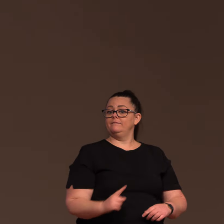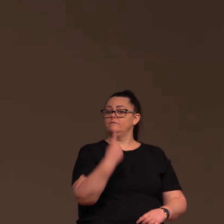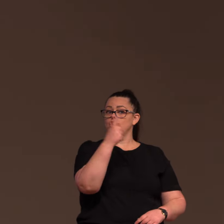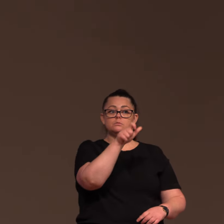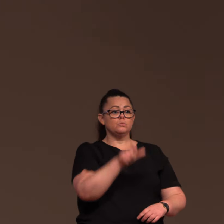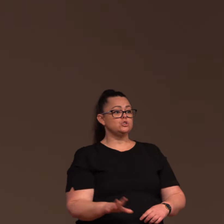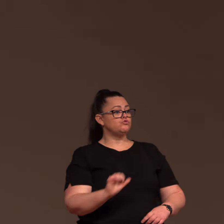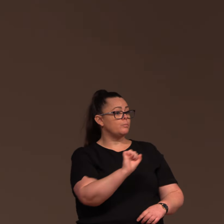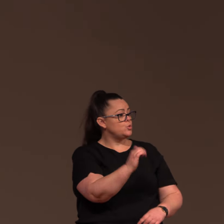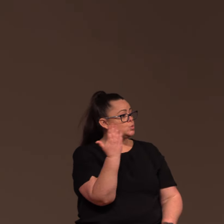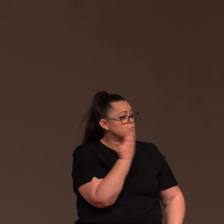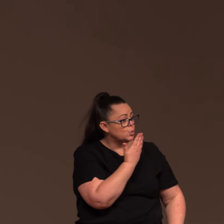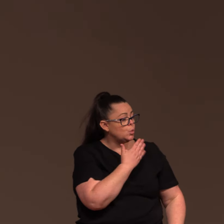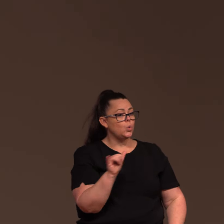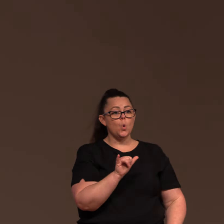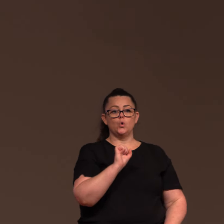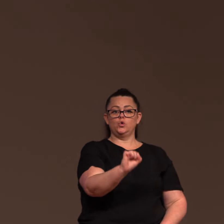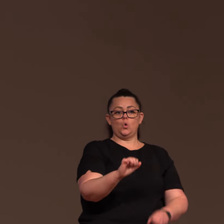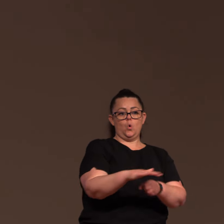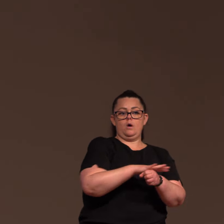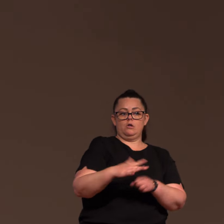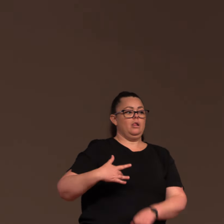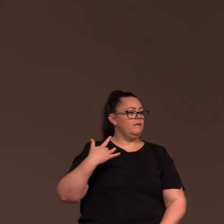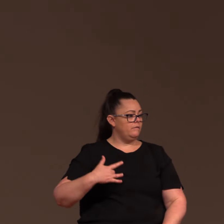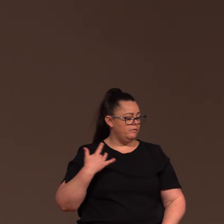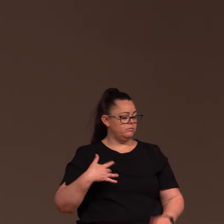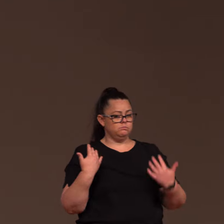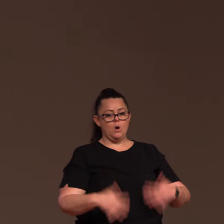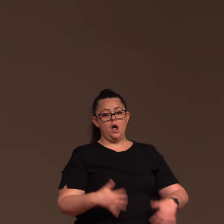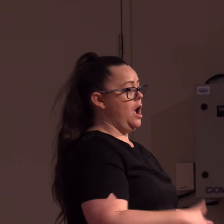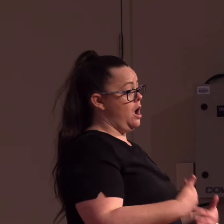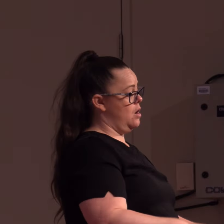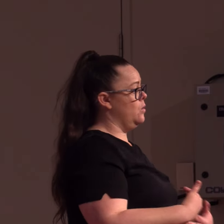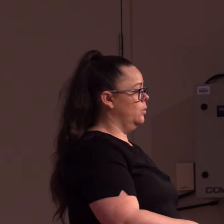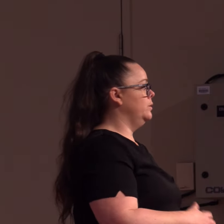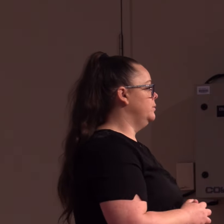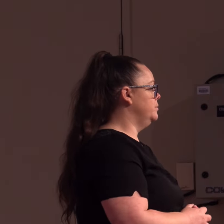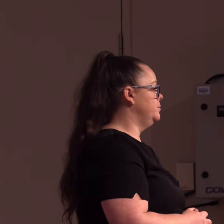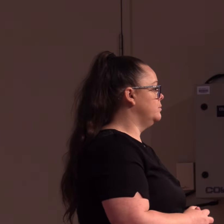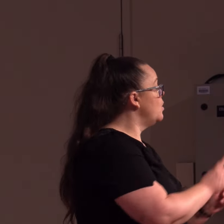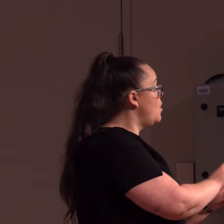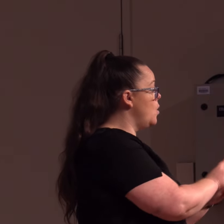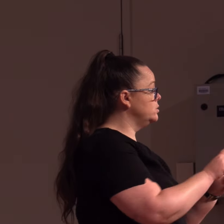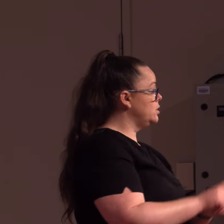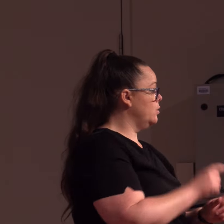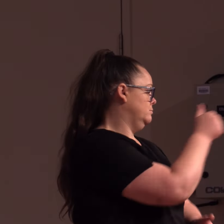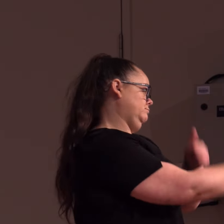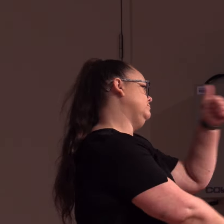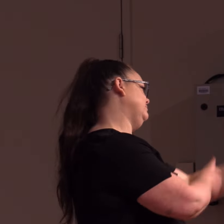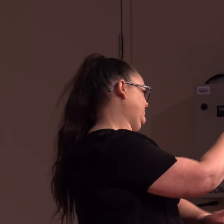ever achieved such an honour. So congratulations. What a great set of stories. And the other thing I'd like to say is